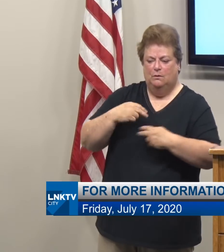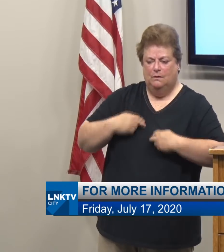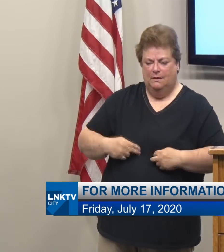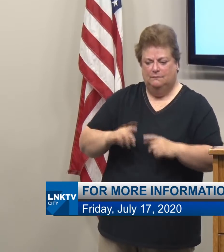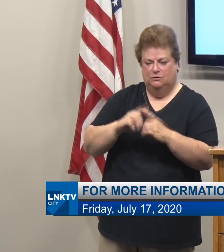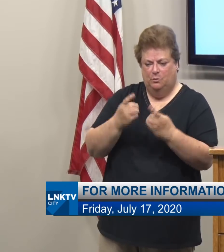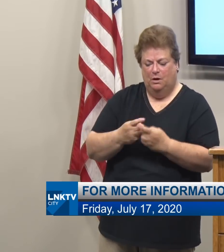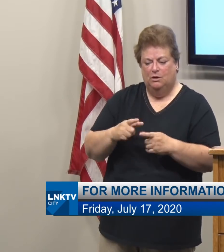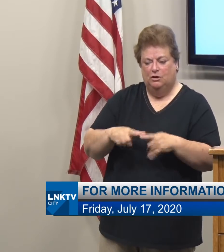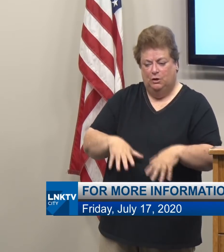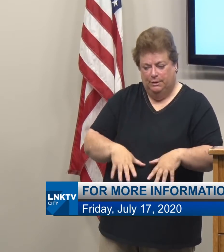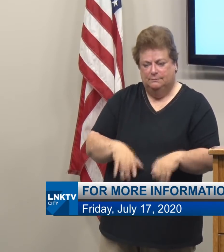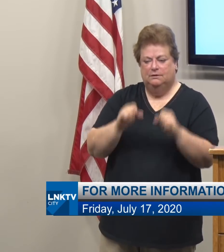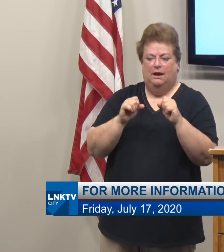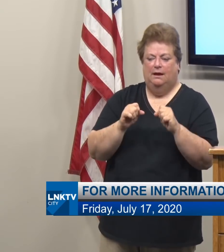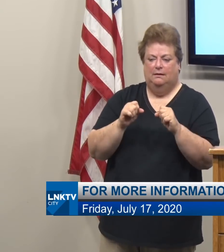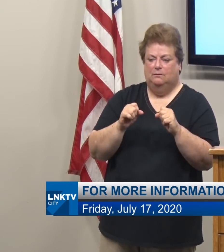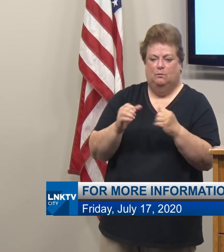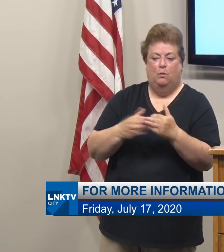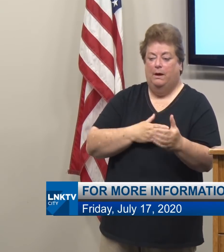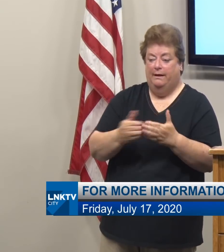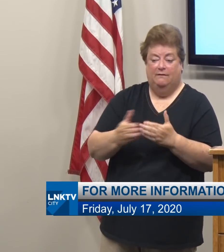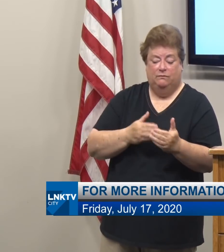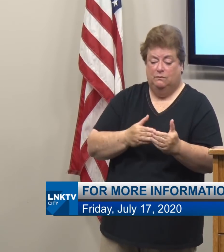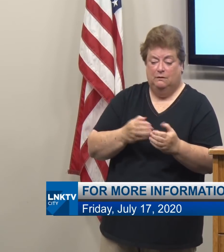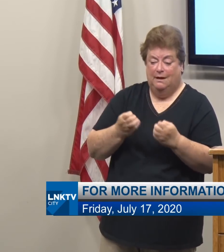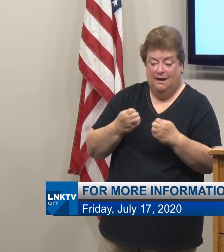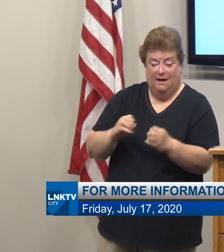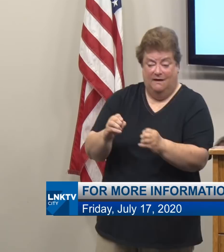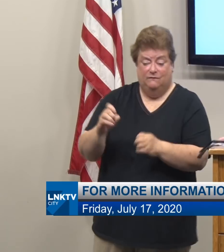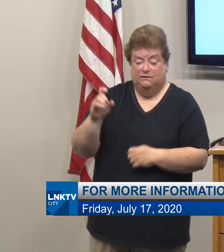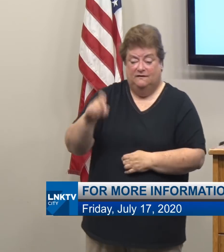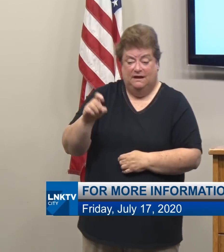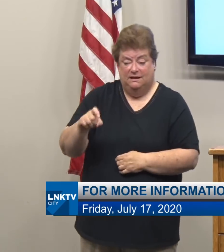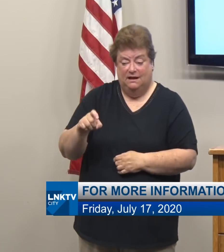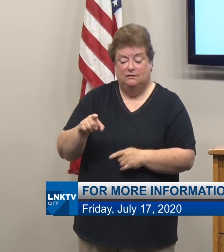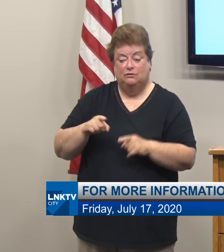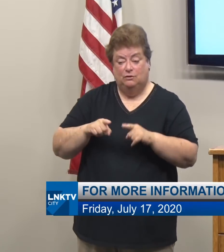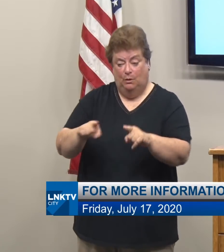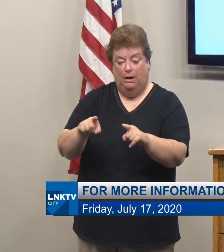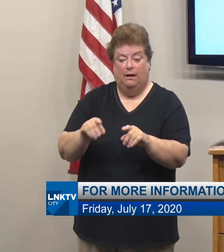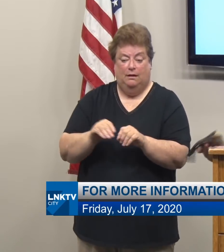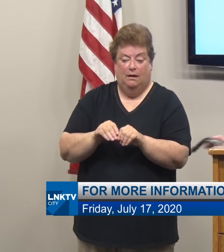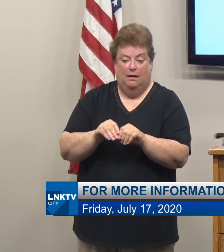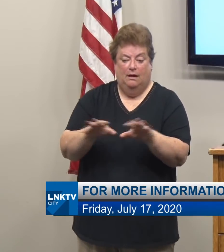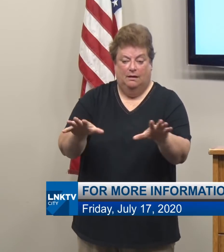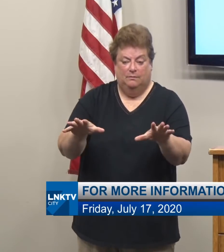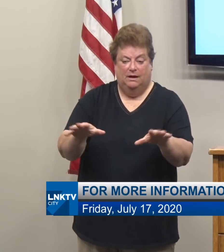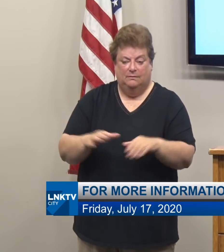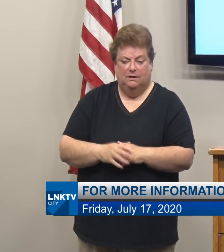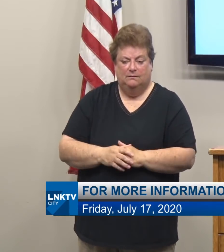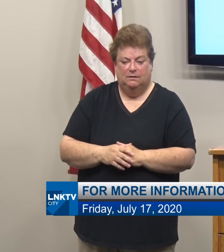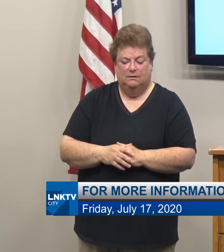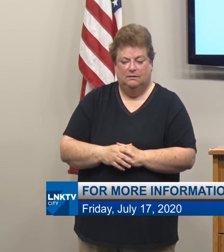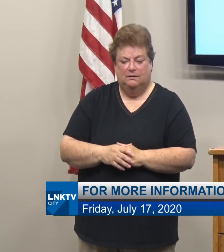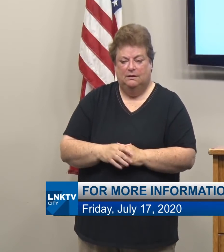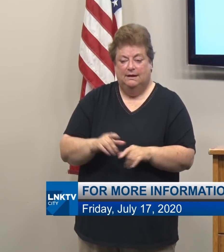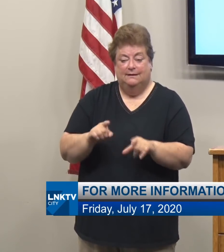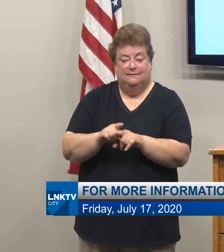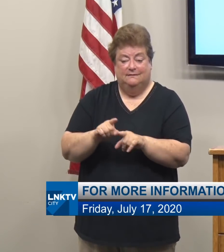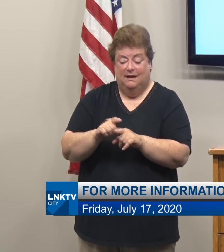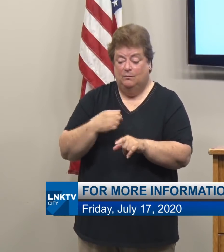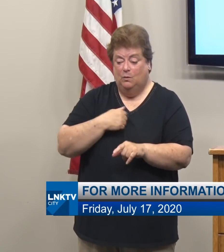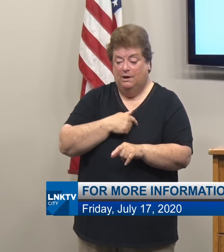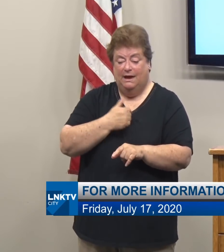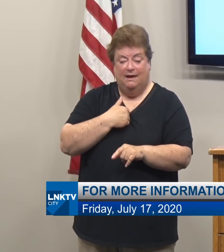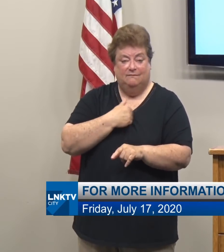take whatever efforts it needs to during a pandemic, or actually we have the same authority to fight